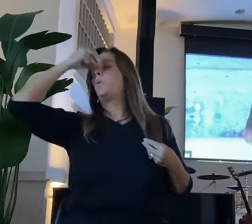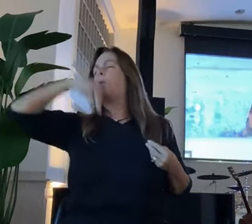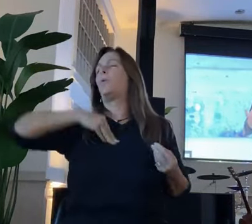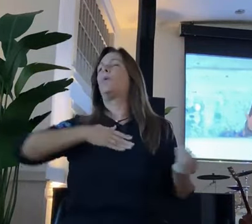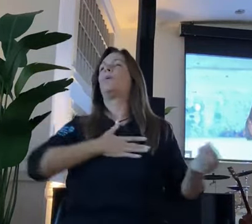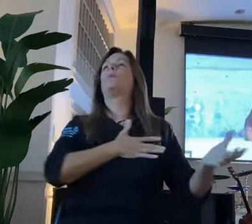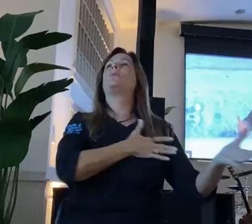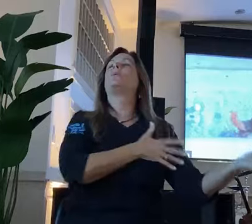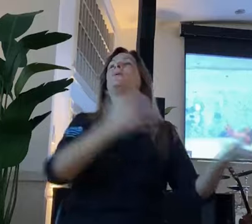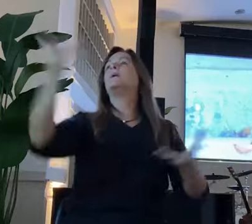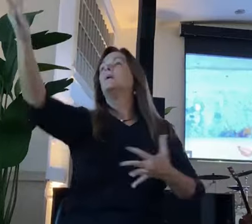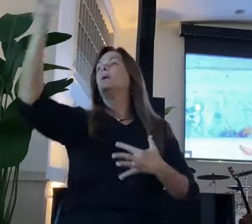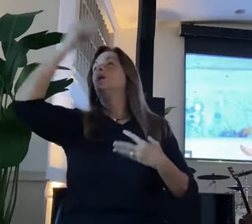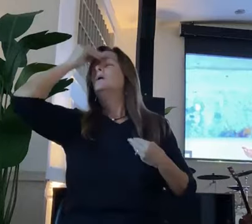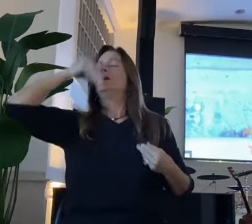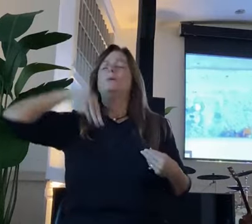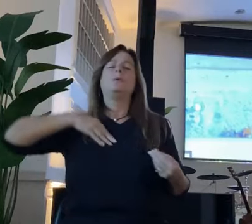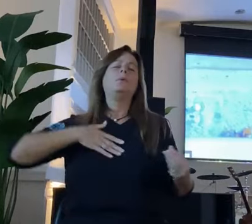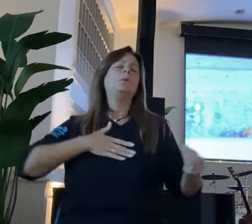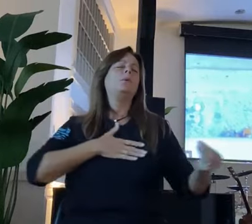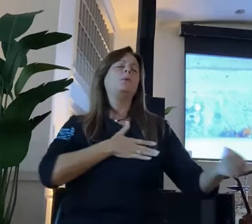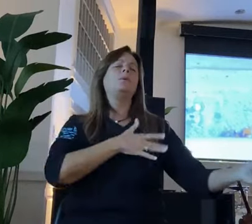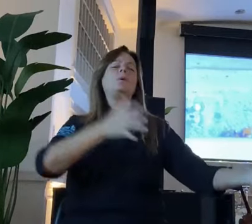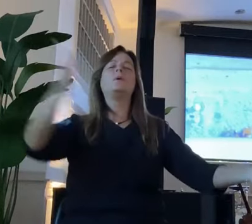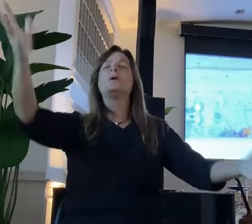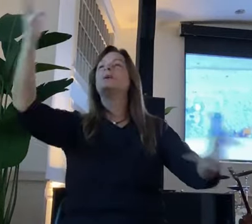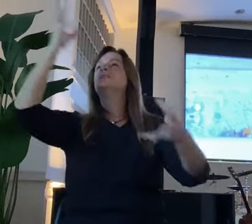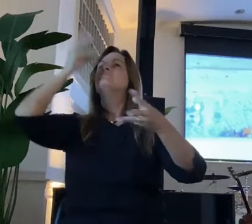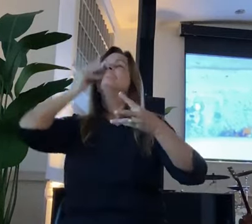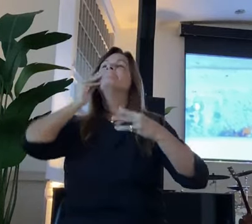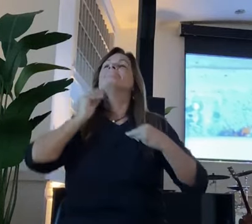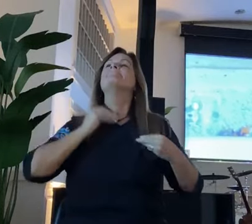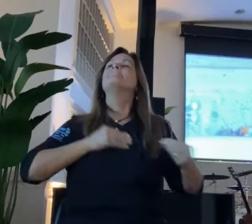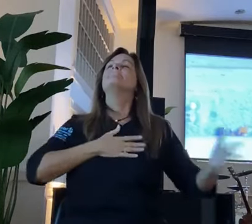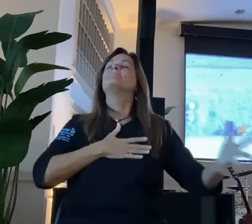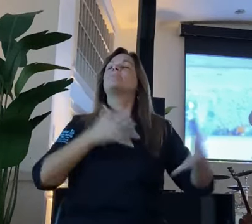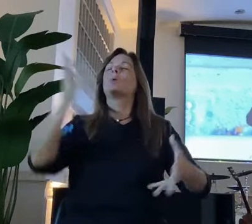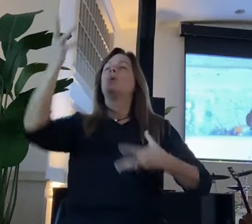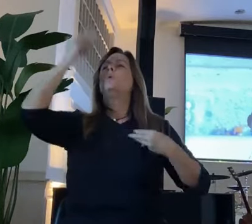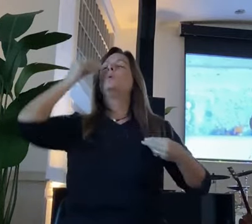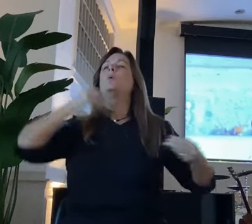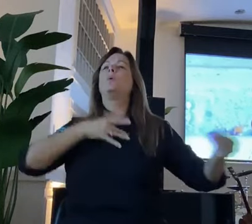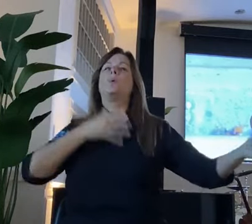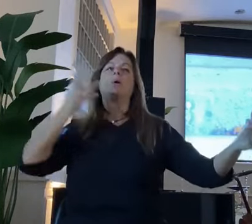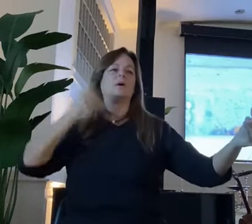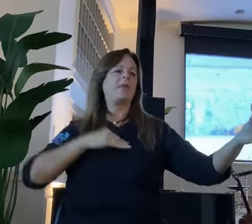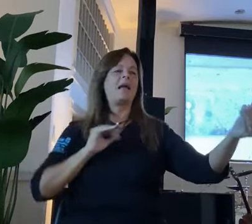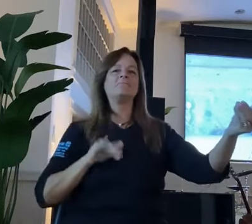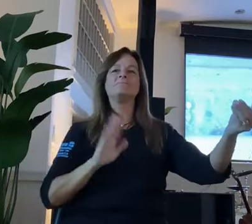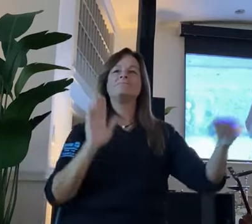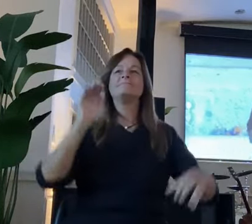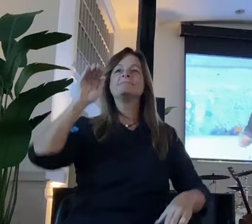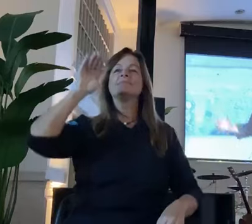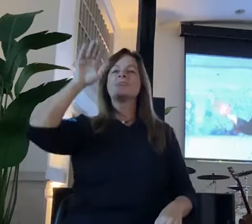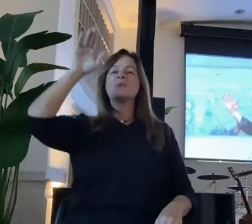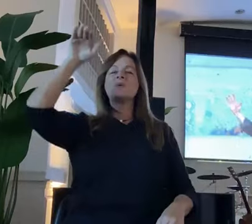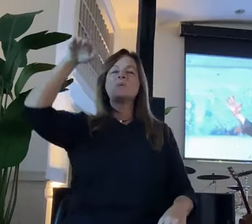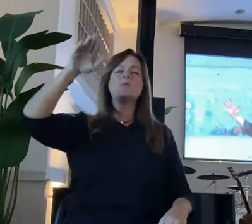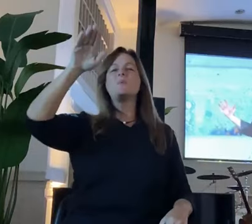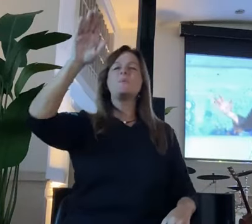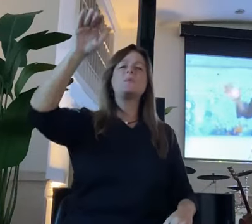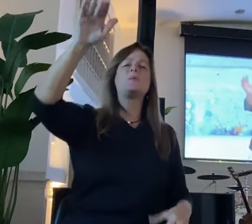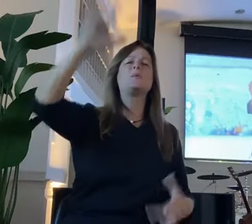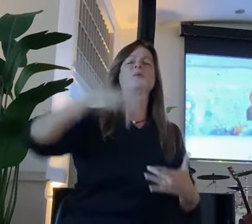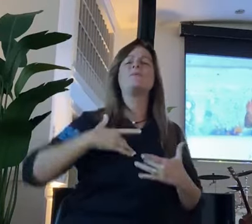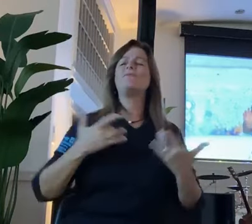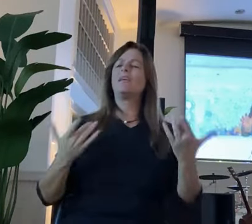and problems that come up, because we've all got them, but you're saying, Spirit of God, flow through me. That there are just not little spritz of water, but